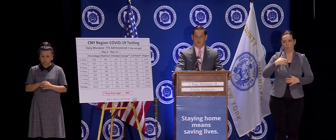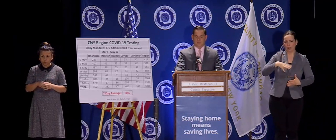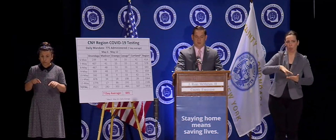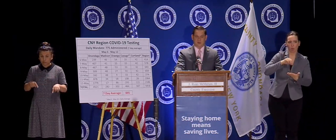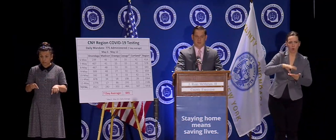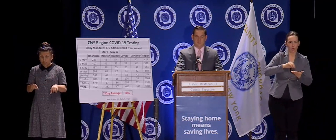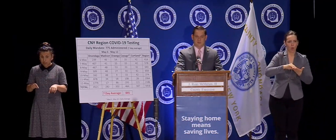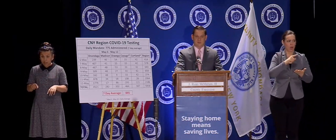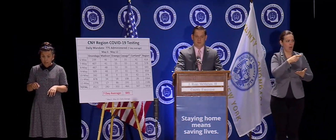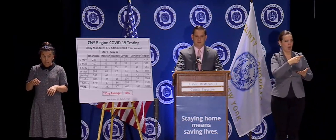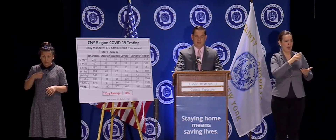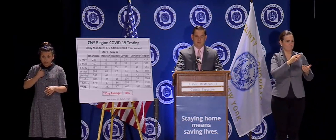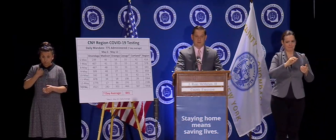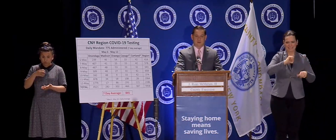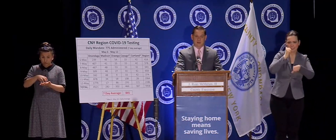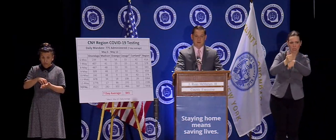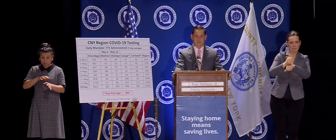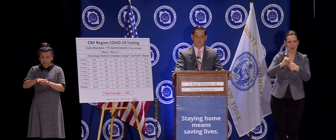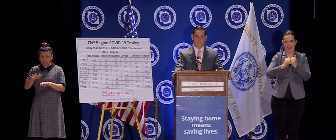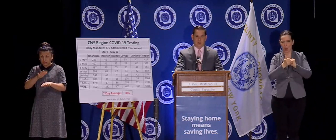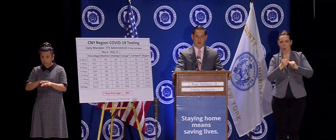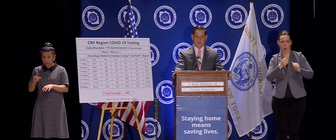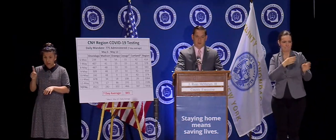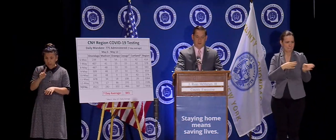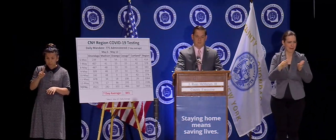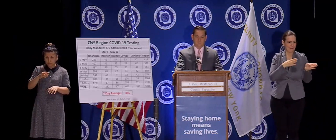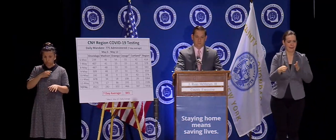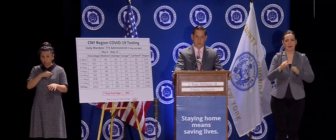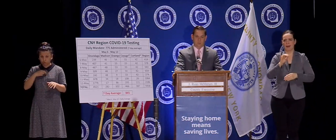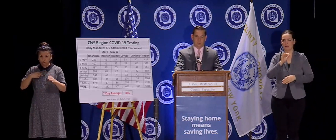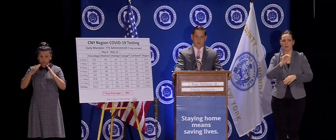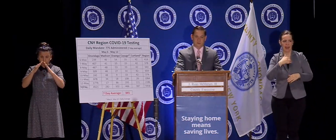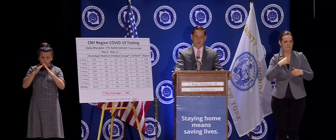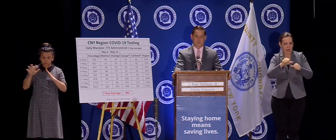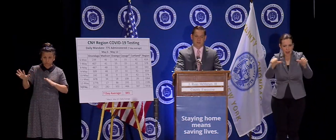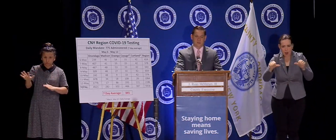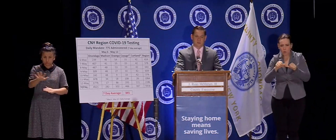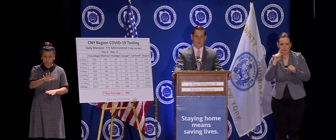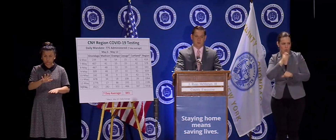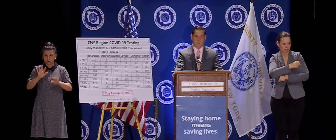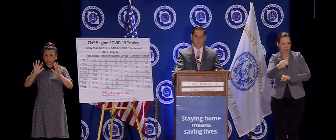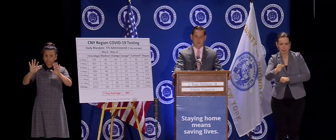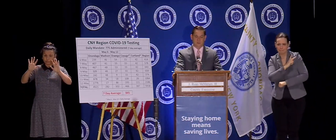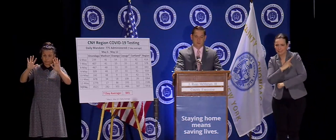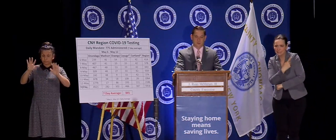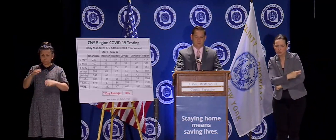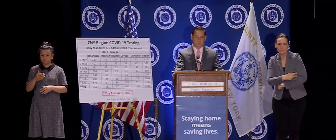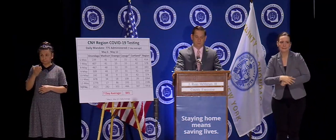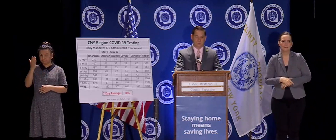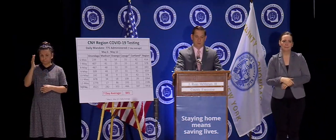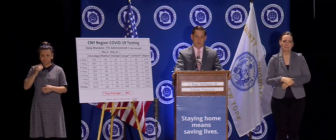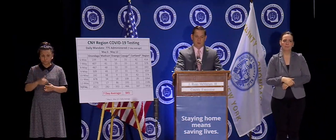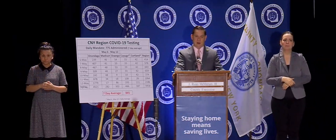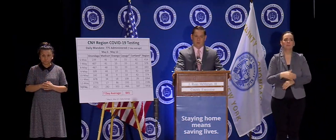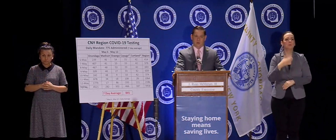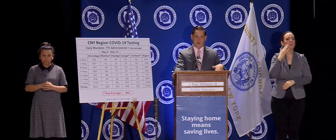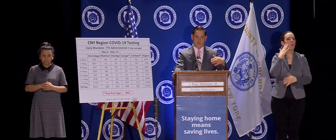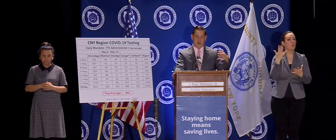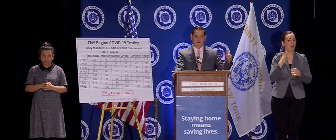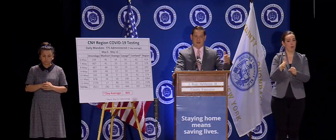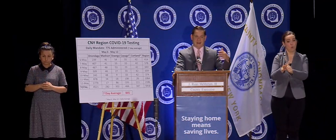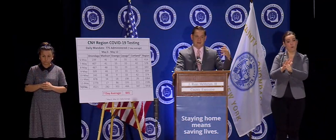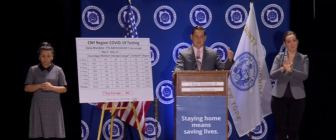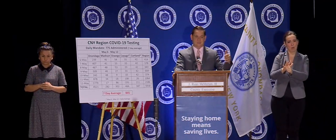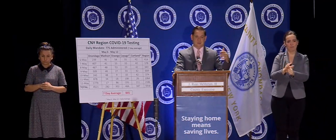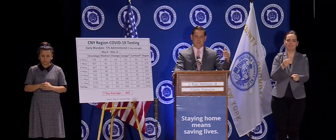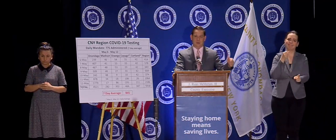you learn, you pivot. The virus invaded our buildings, especially the ones with seniors in them. Now we're going to try